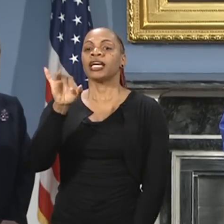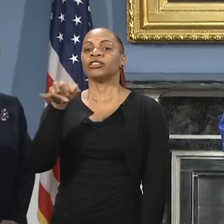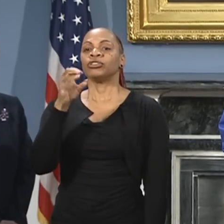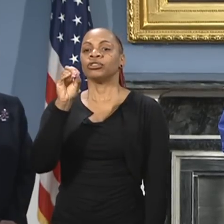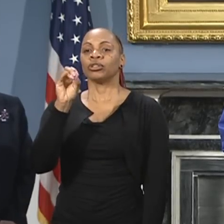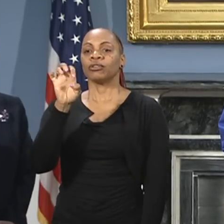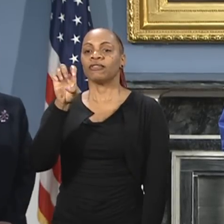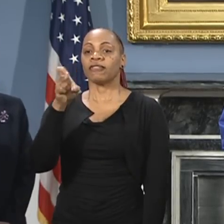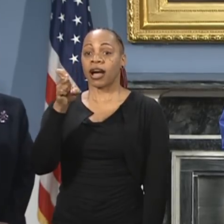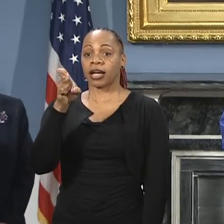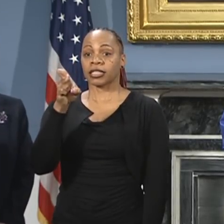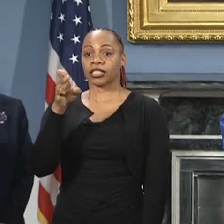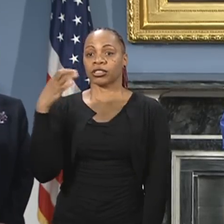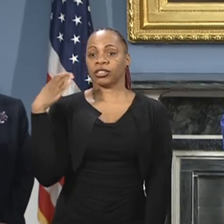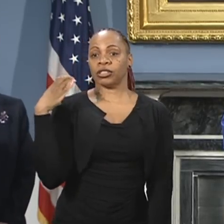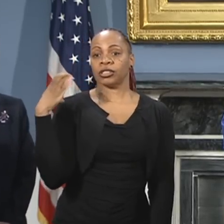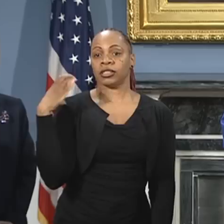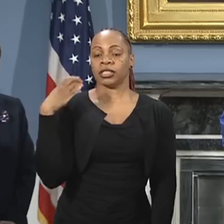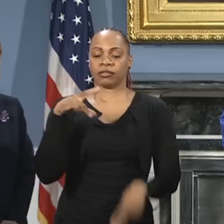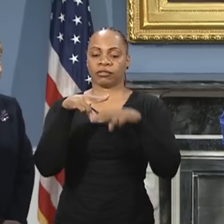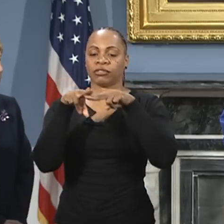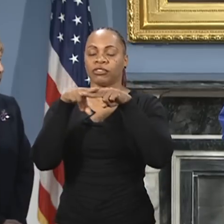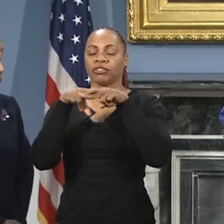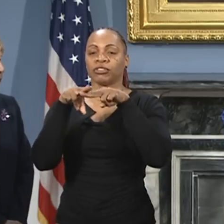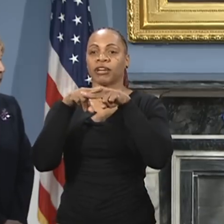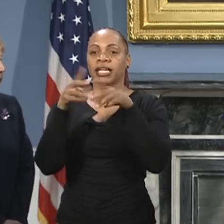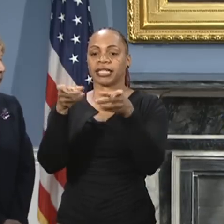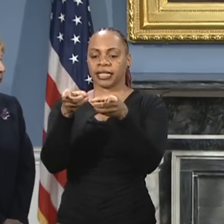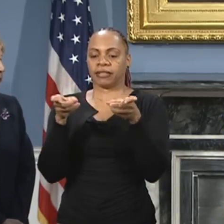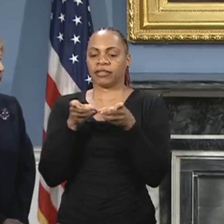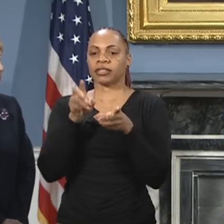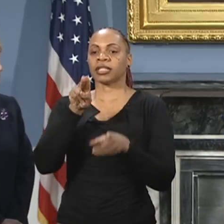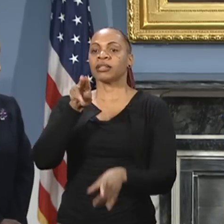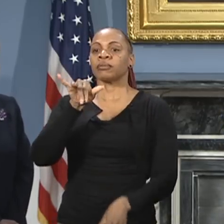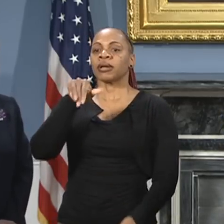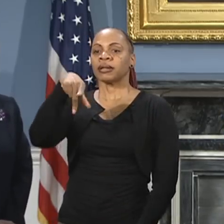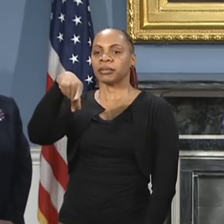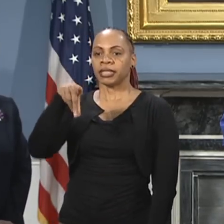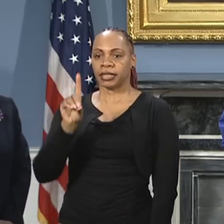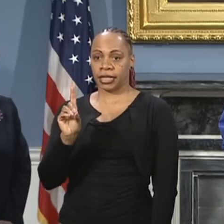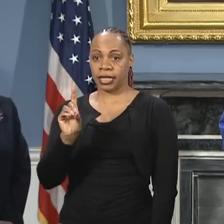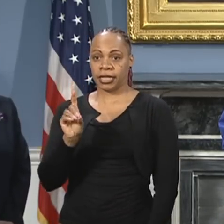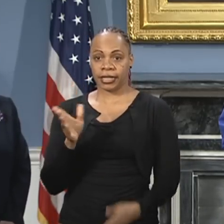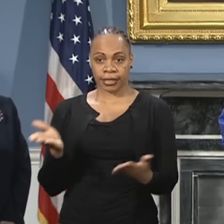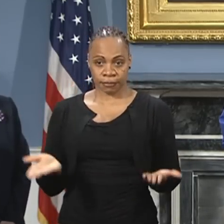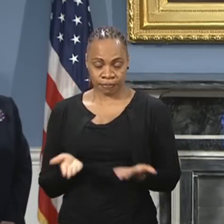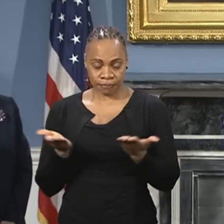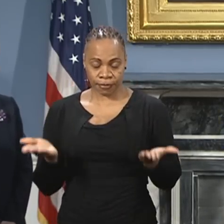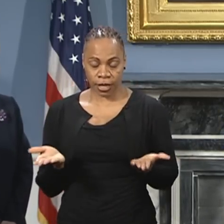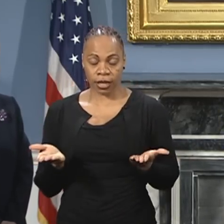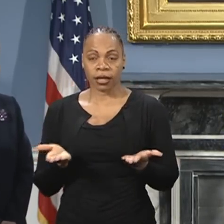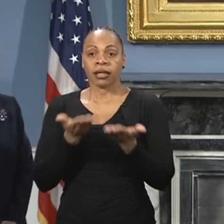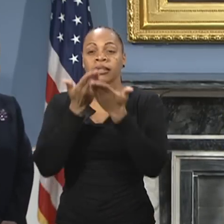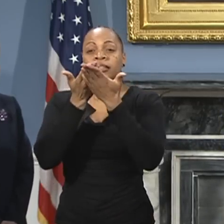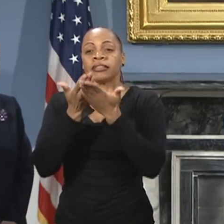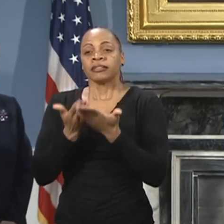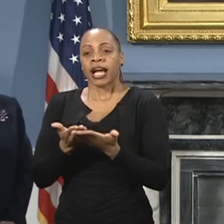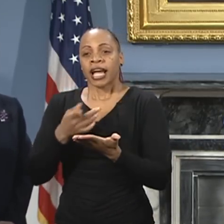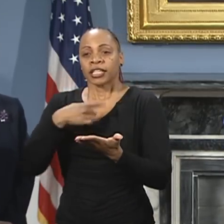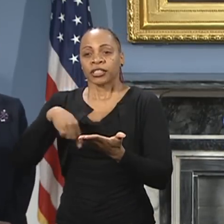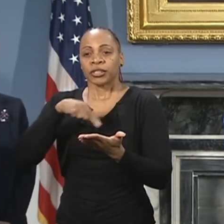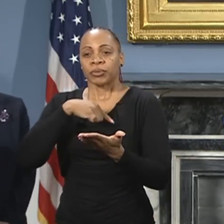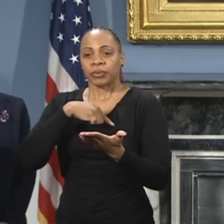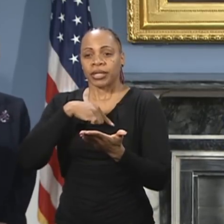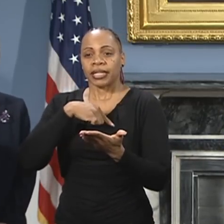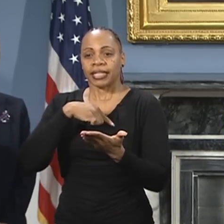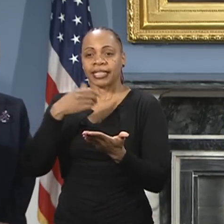the Chief of the Transit Division, NYPD. So the fact is that we are facing